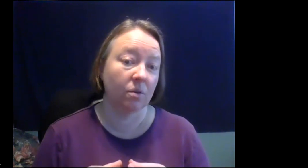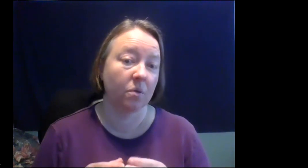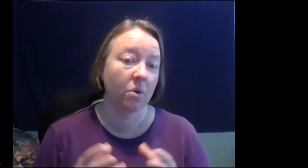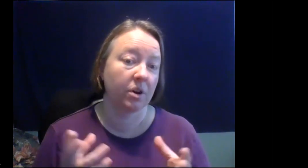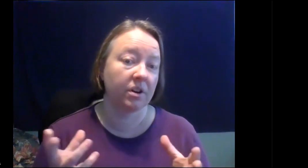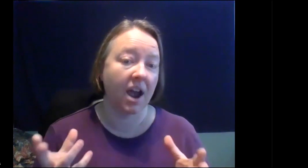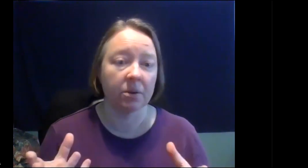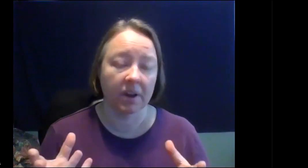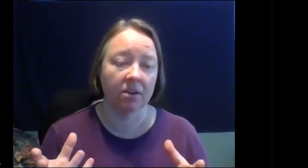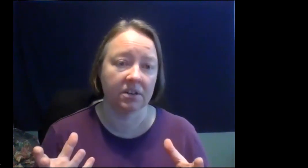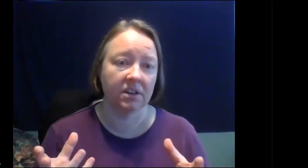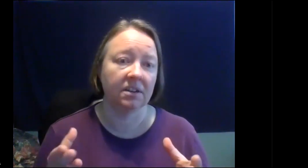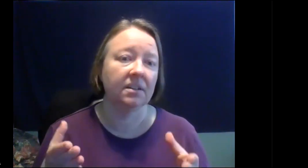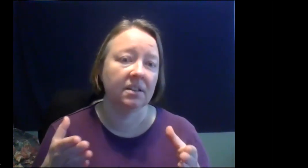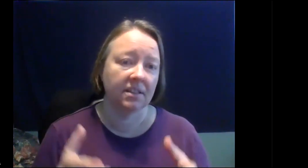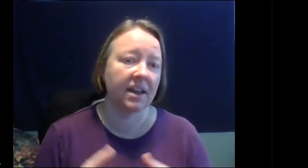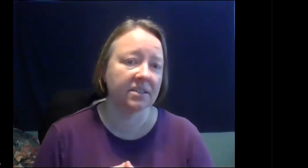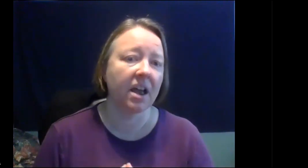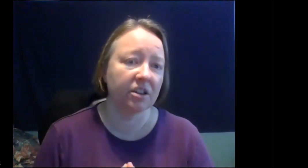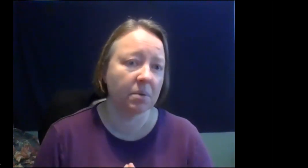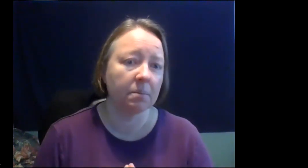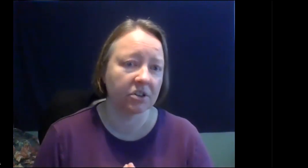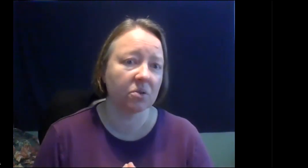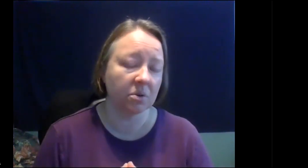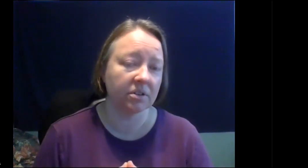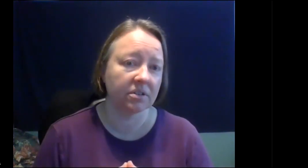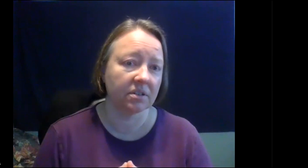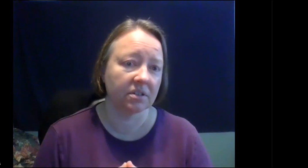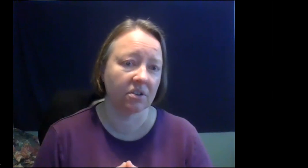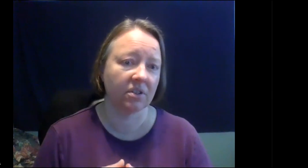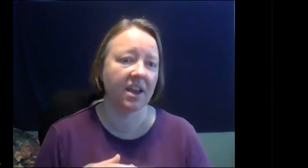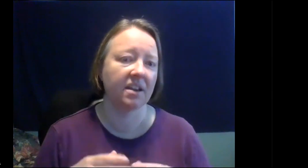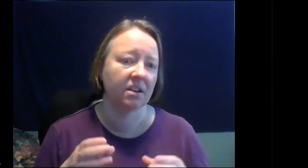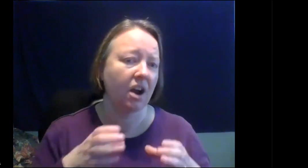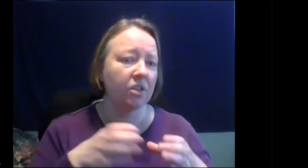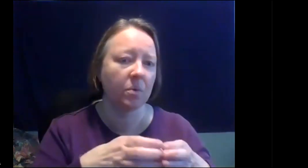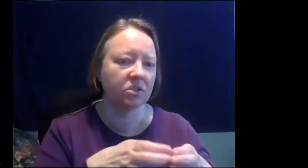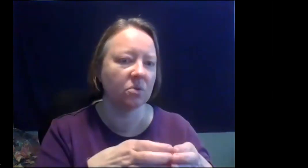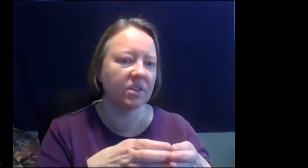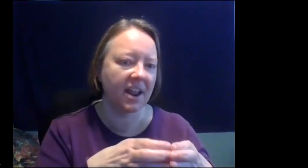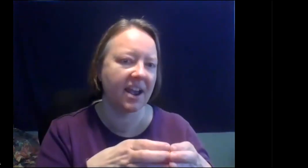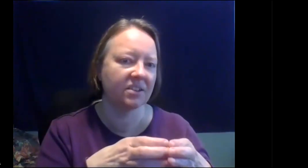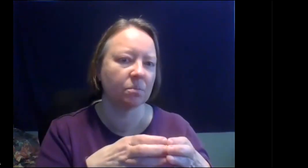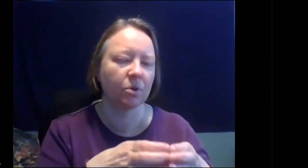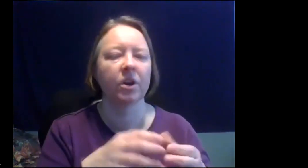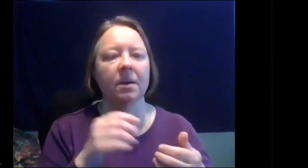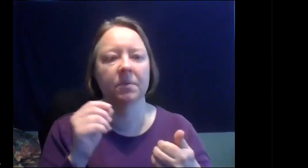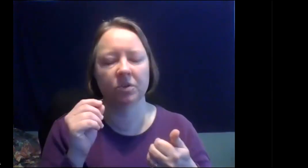So for Ottawa County, that is Holland Public Schools. So they are the one school that has a program which